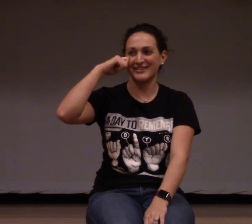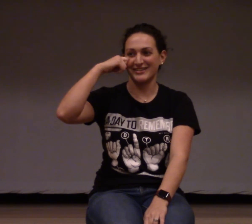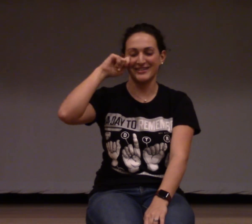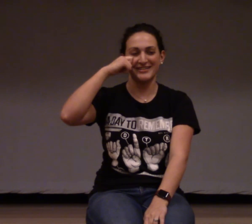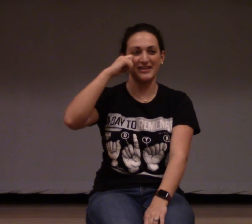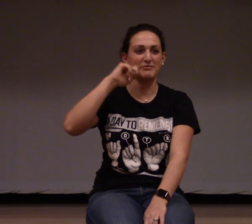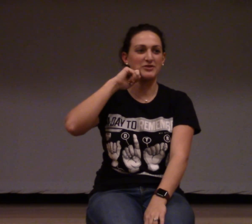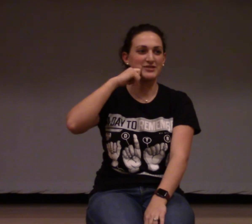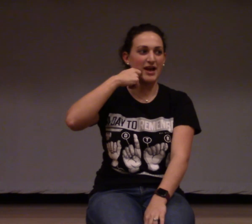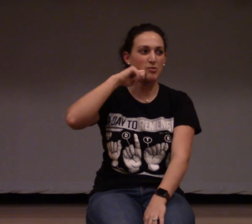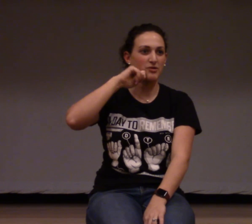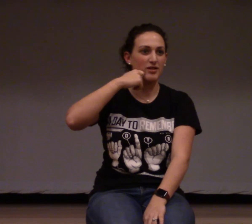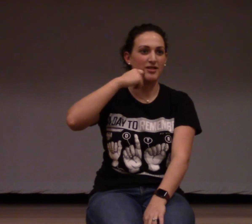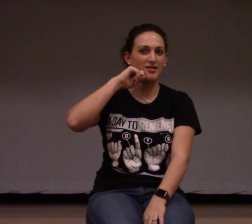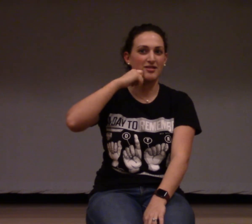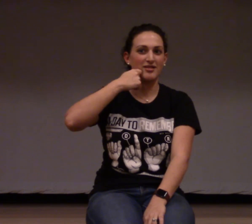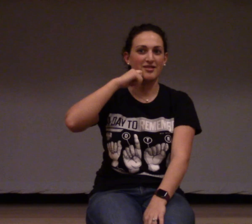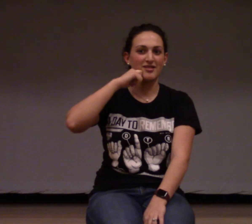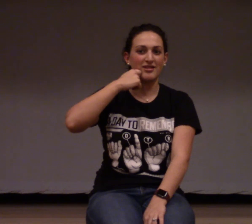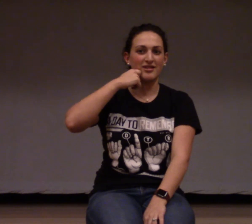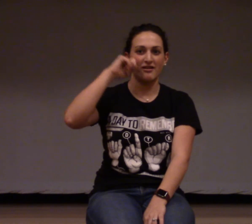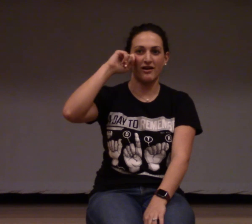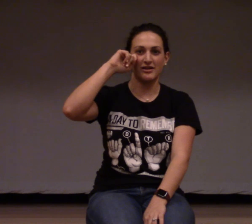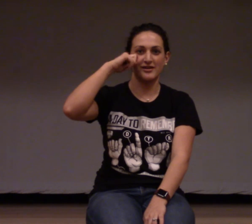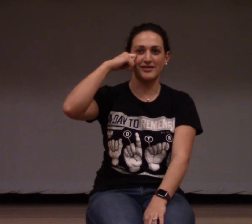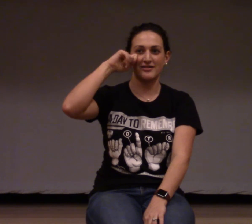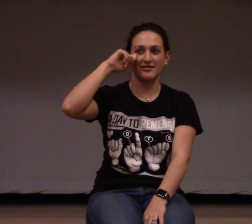Onion. Yep, so it's apple, onion.